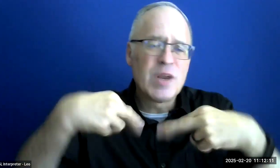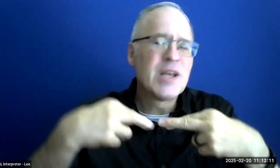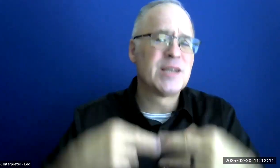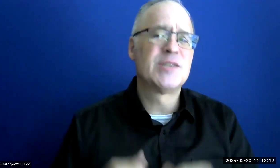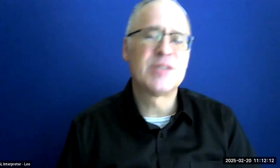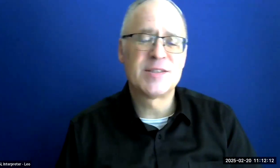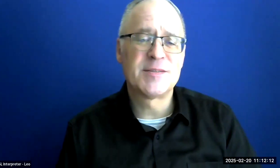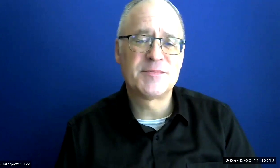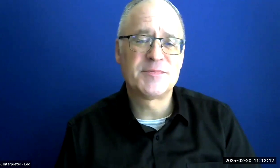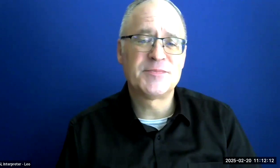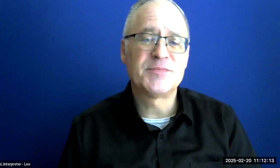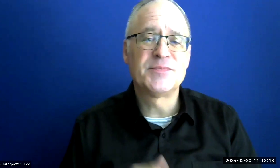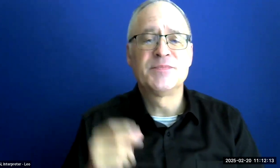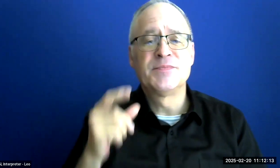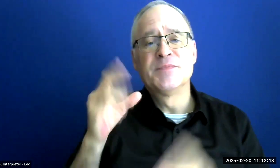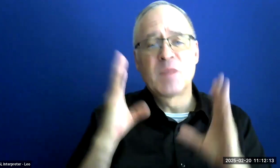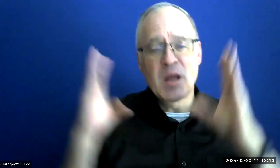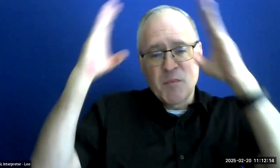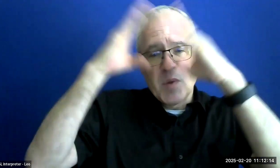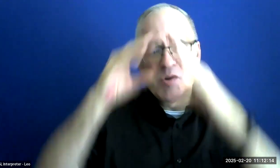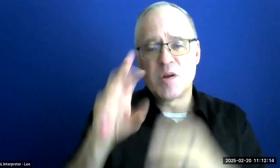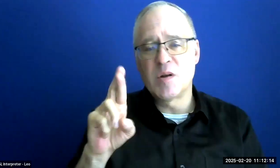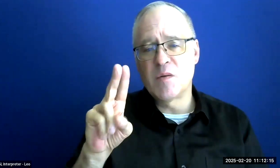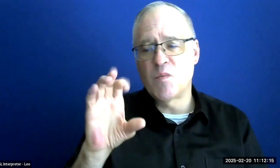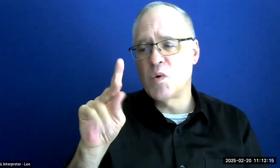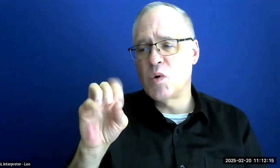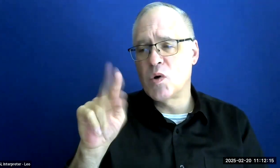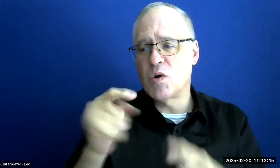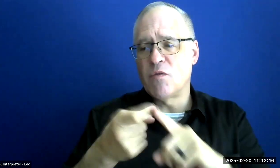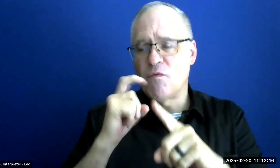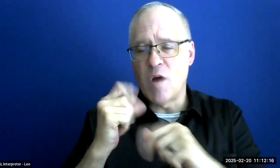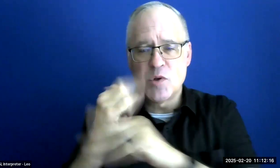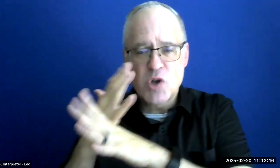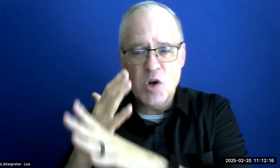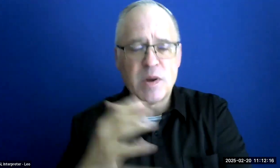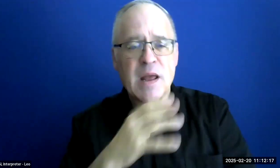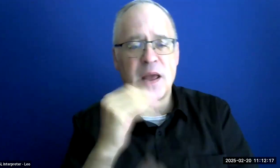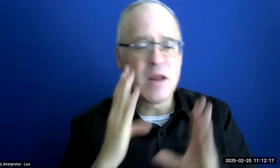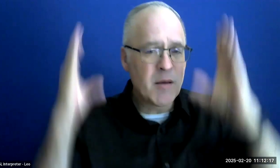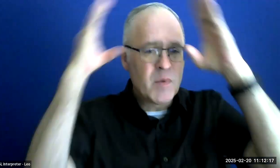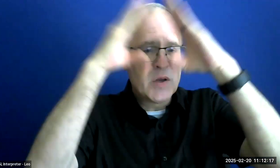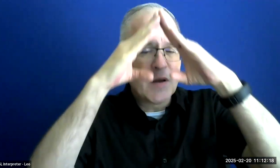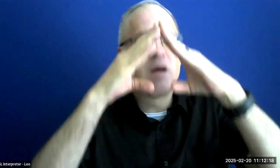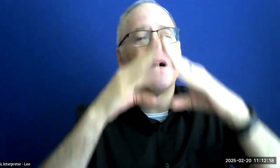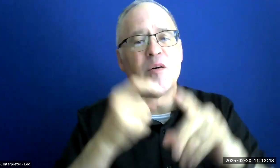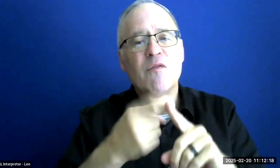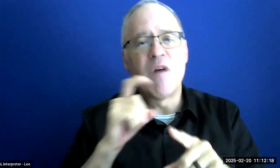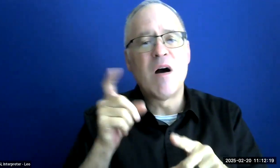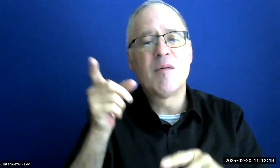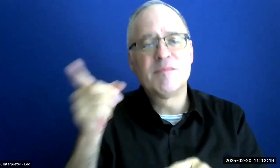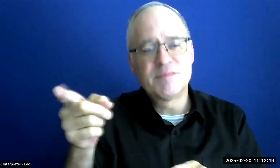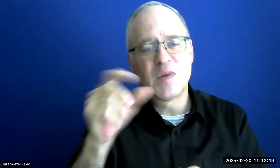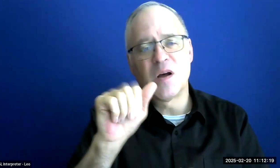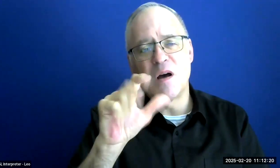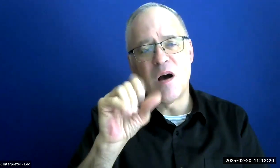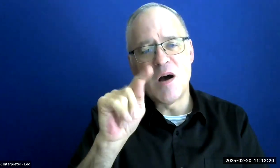with quotes from Bishop Harold Ruckert of the Germany Episcopal area and Bishop Christian Alstead of the Nordic Baltic Episcopal area, and leaders